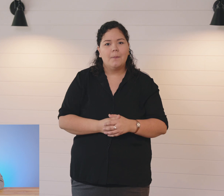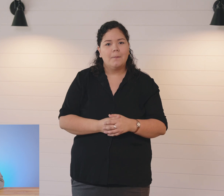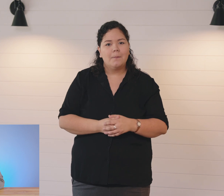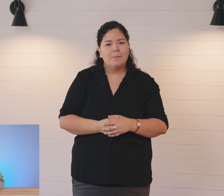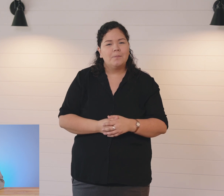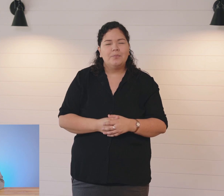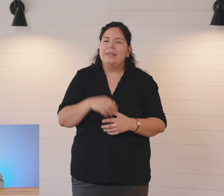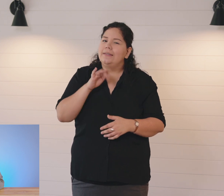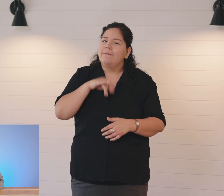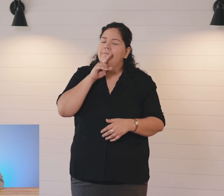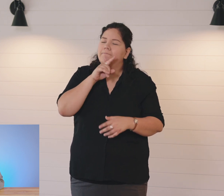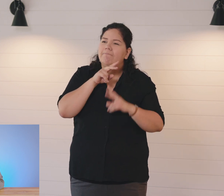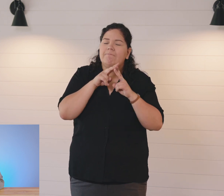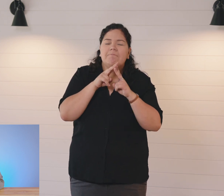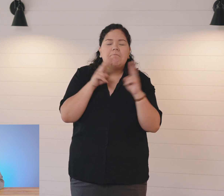This is a delicious,